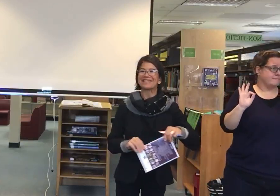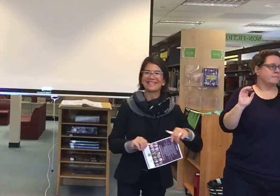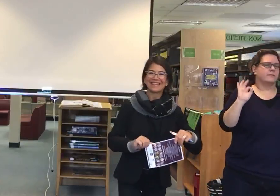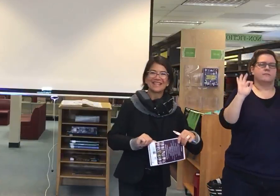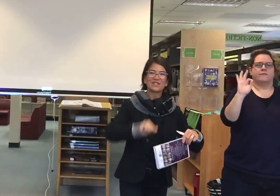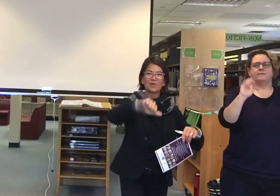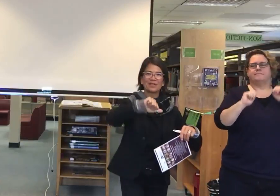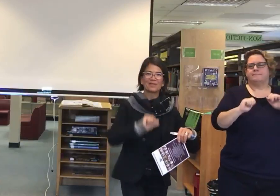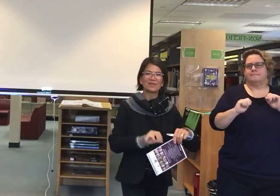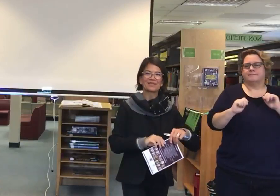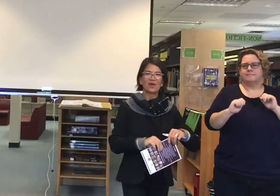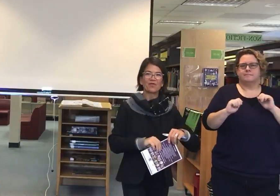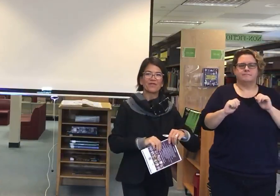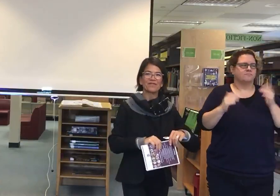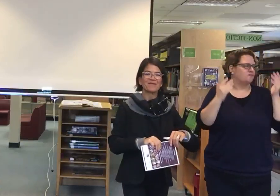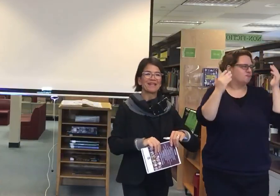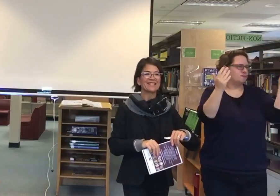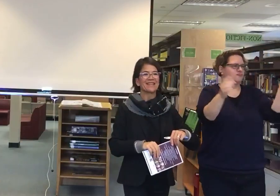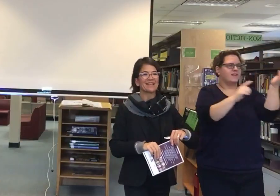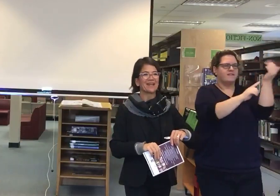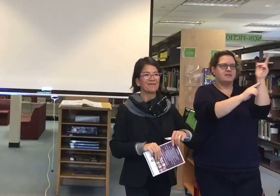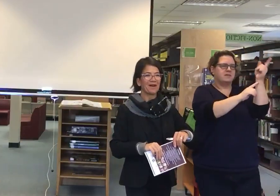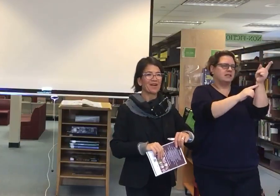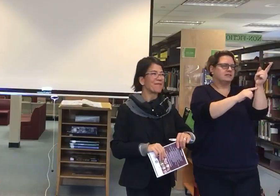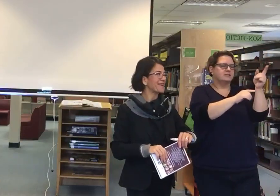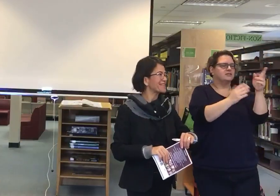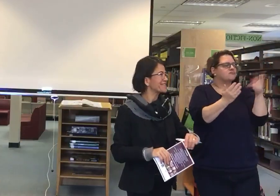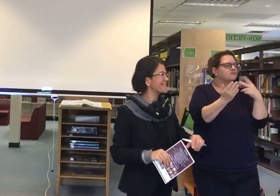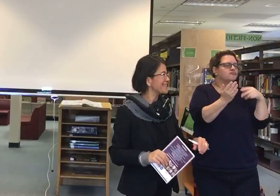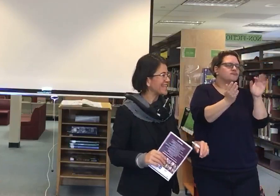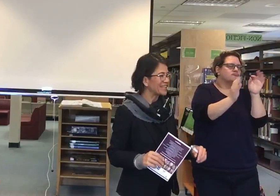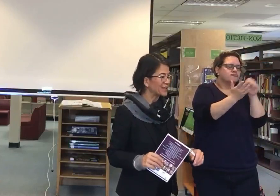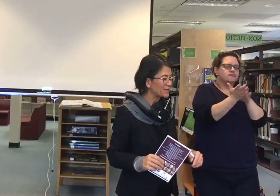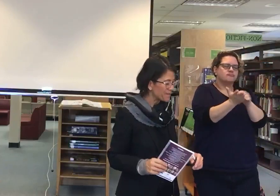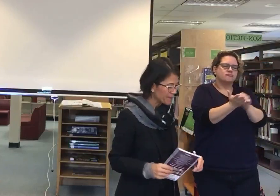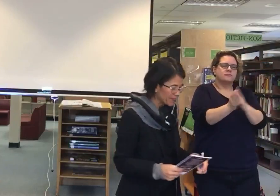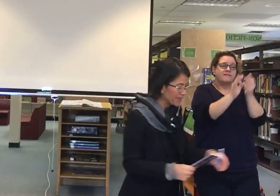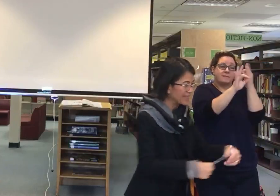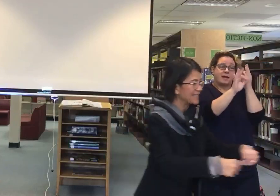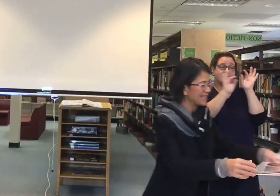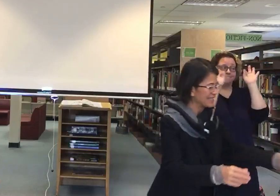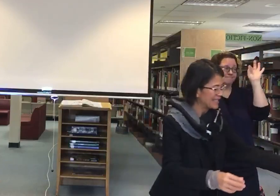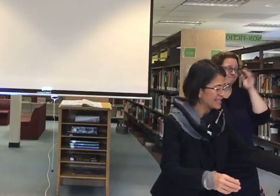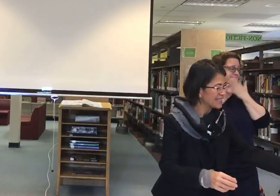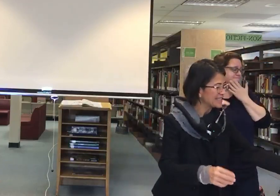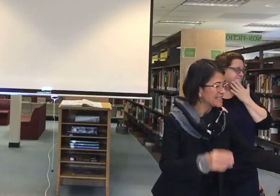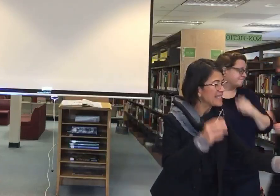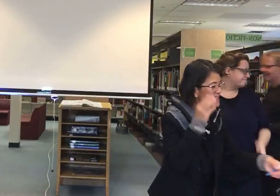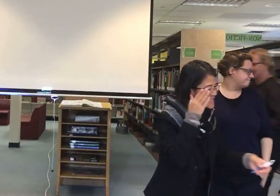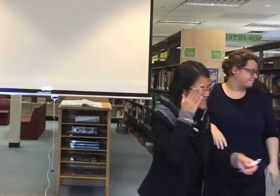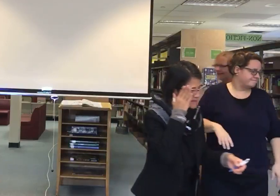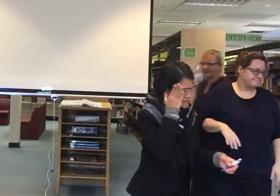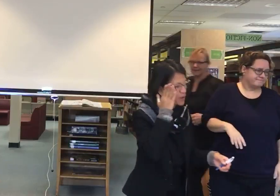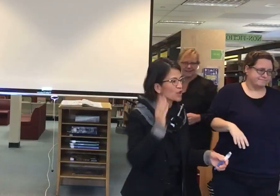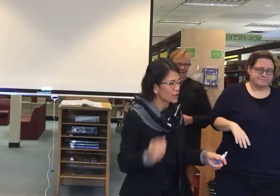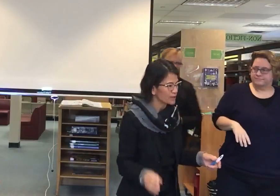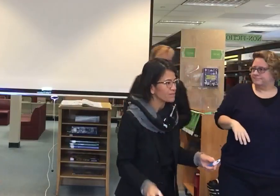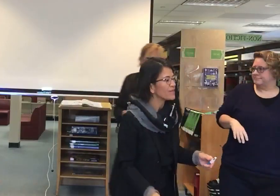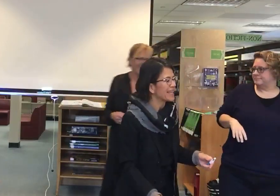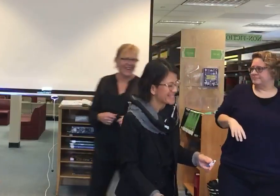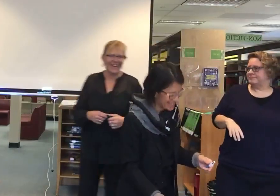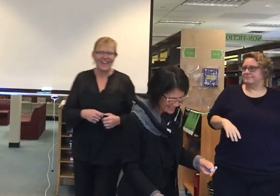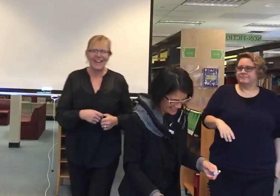All right, so we'll go for 15 minutes and then I'll come back. All right, thank you. Yes. Oh,